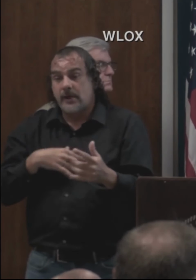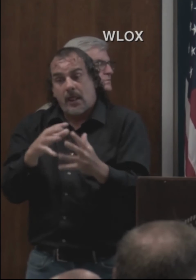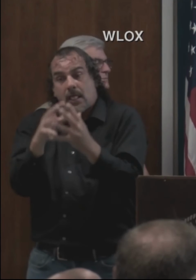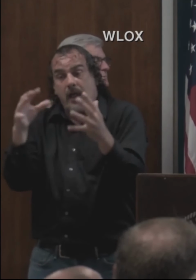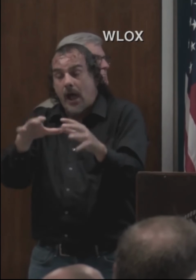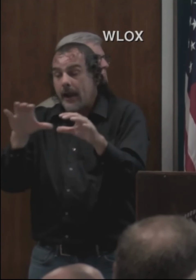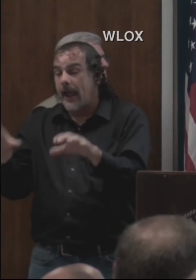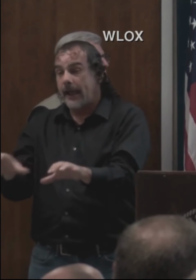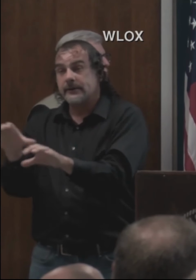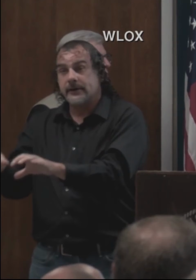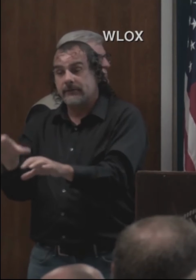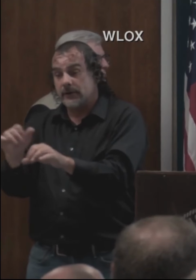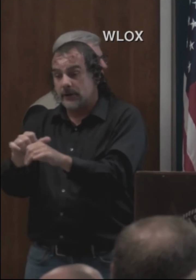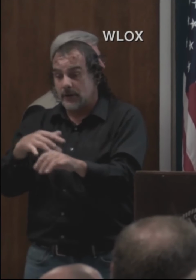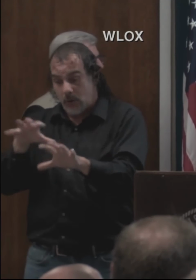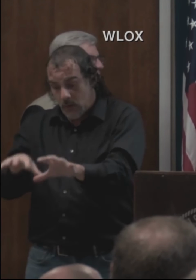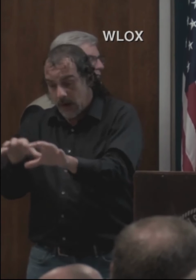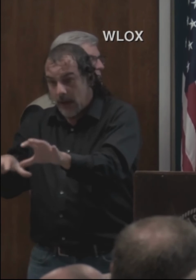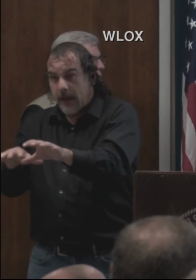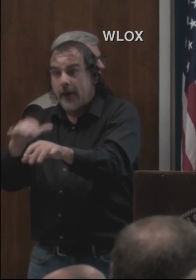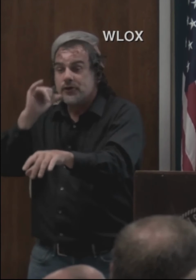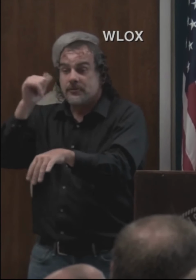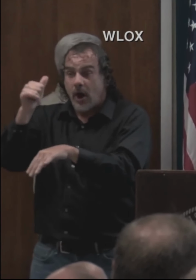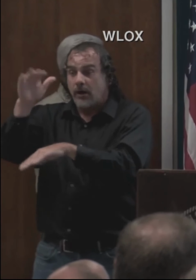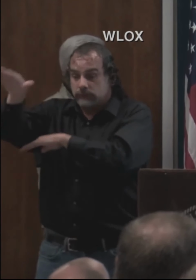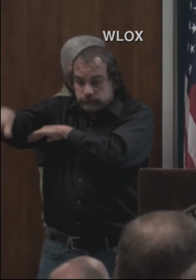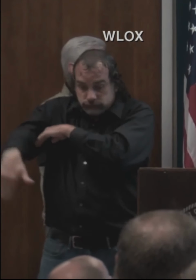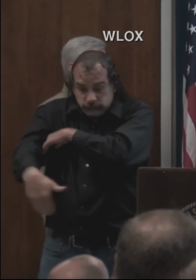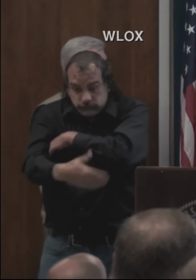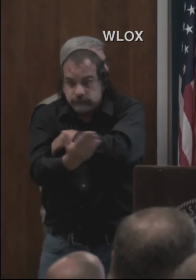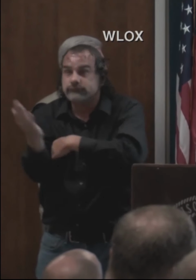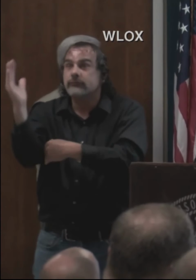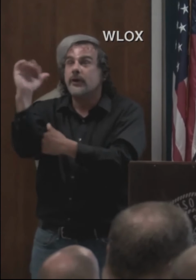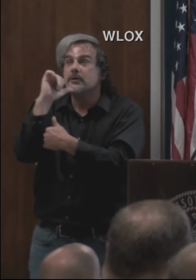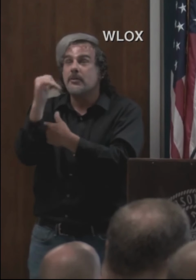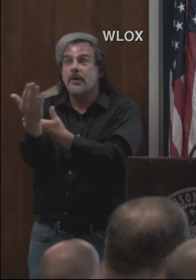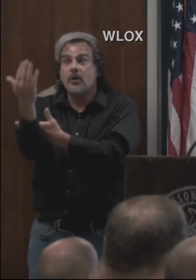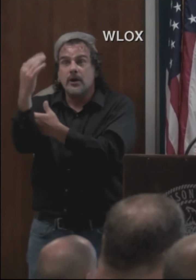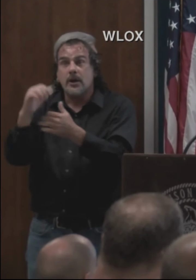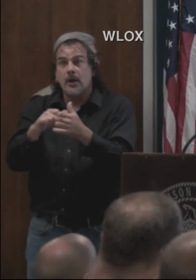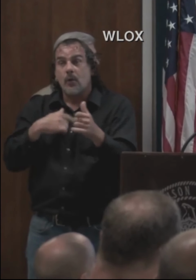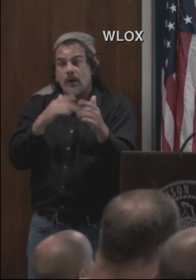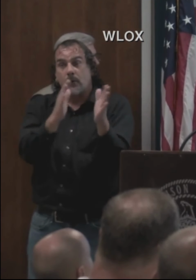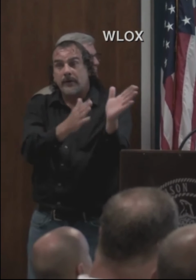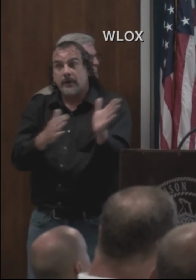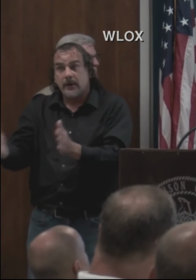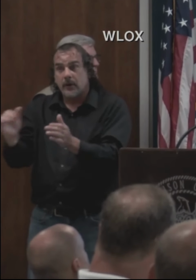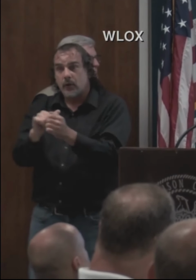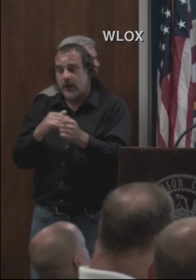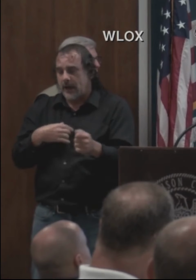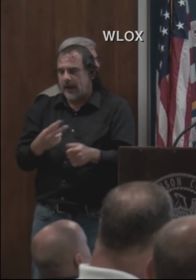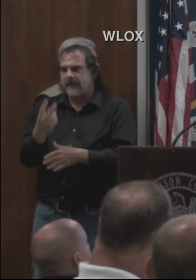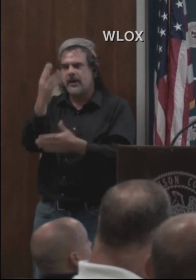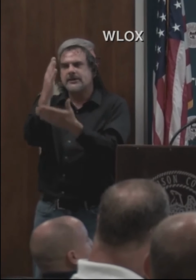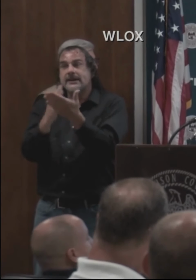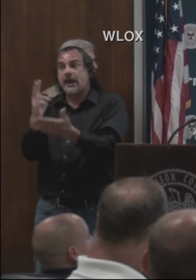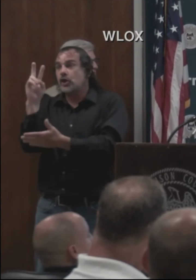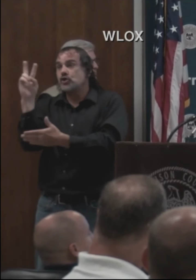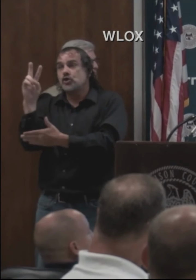activities later tonight and into the morning tomorrow. Preparations that we have made, we have staged two search and rescue